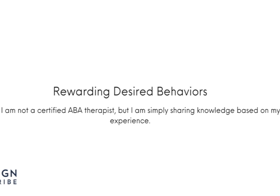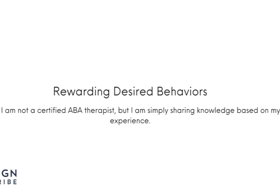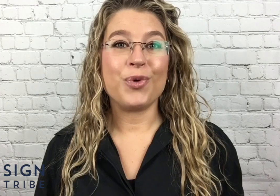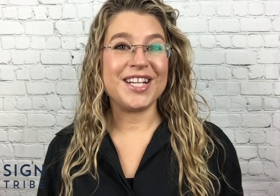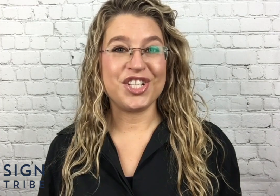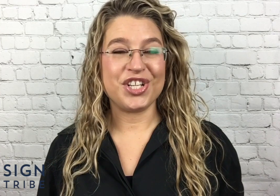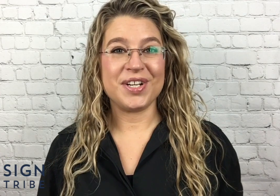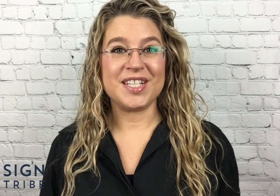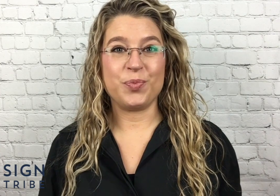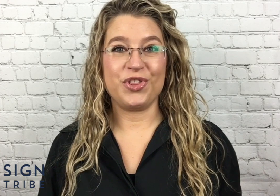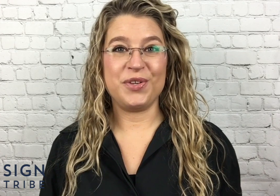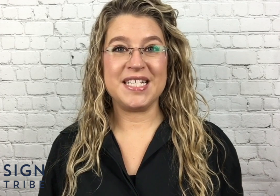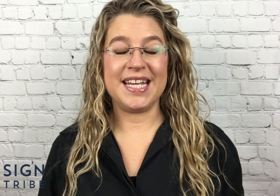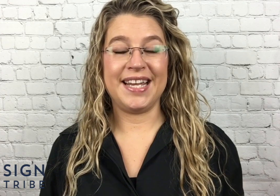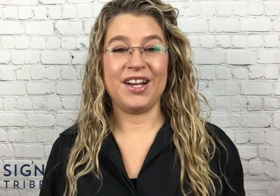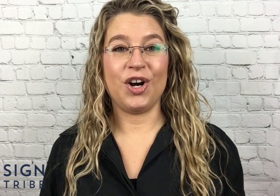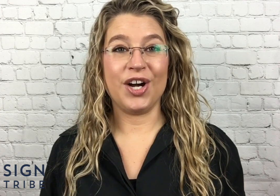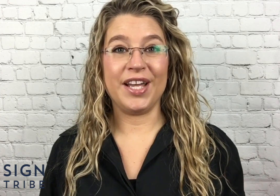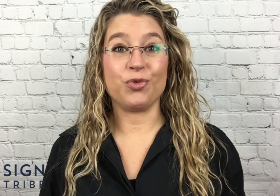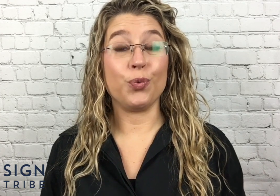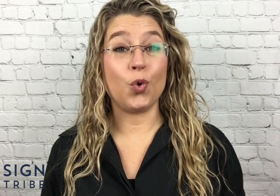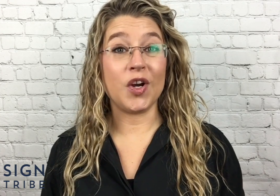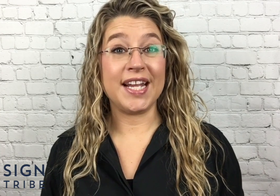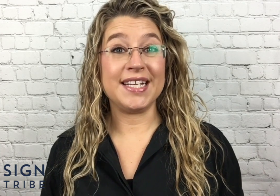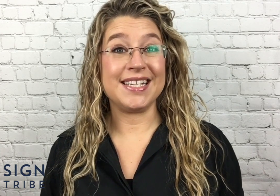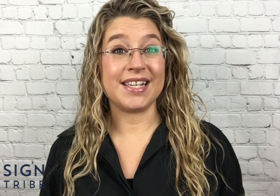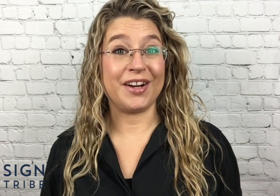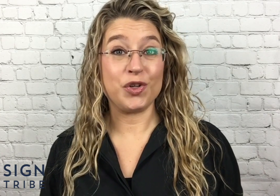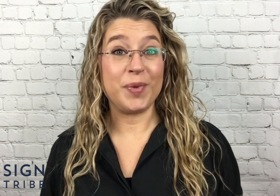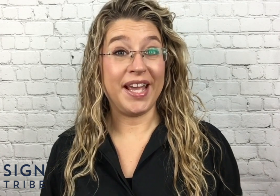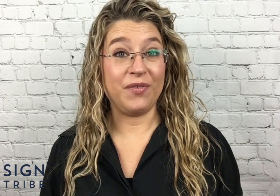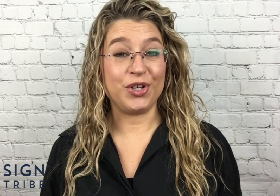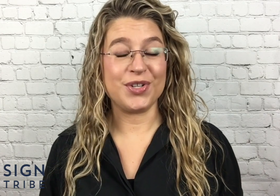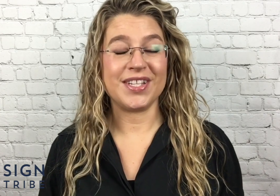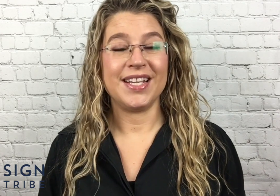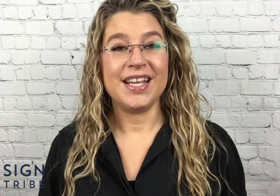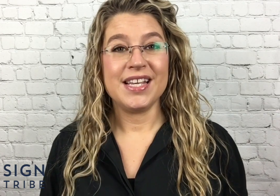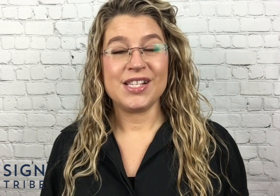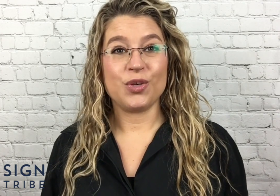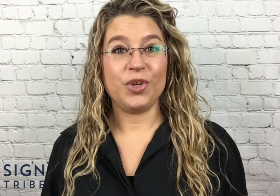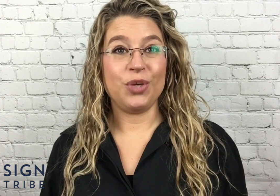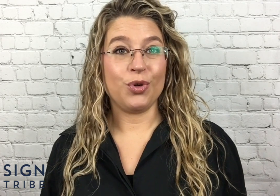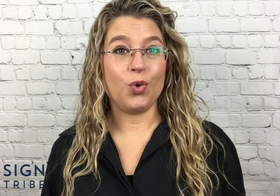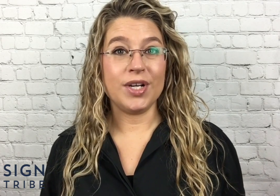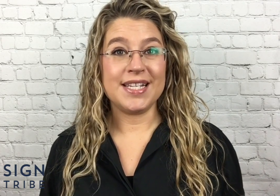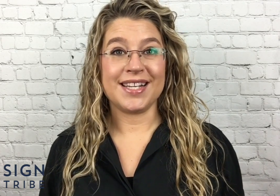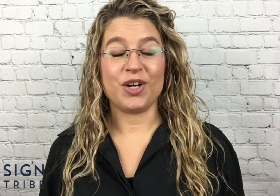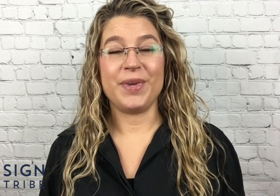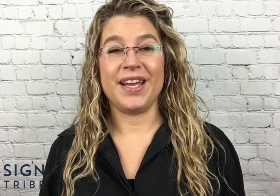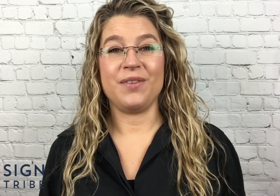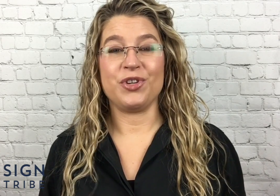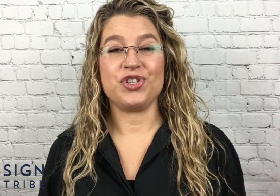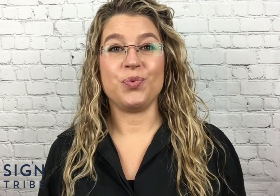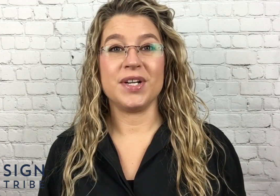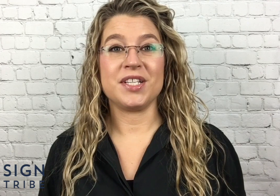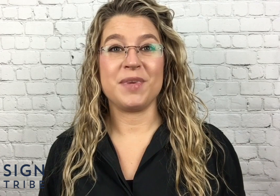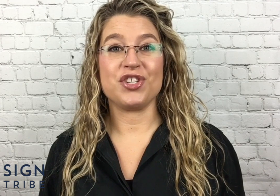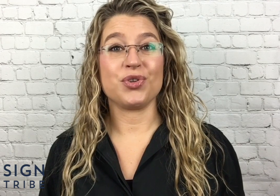Wanted to share a tip with you today on rewarding desired behaviors. So when you reward desired behaviors, you want to make sure that